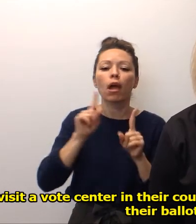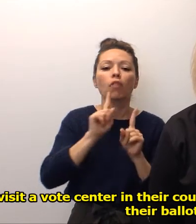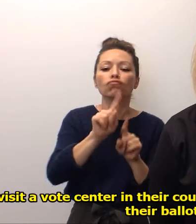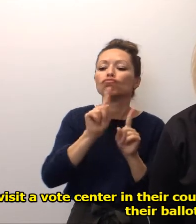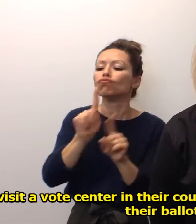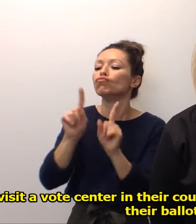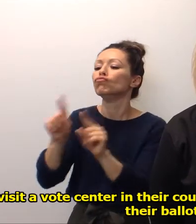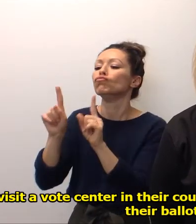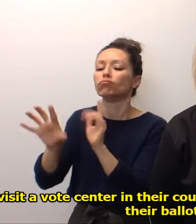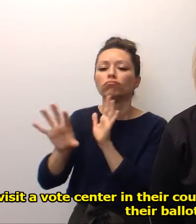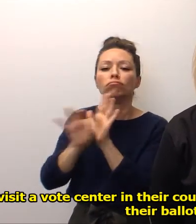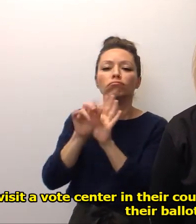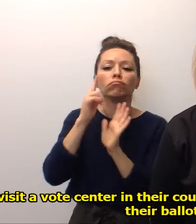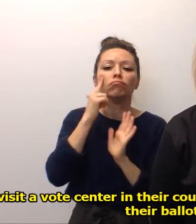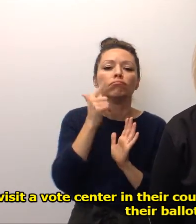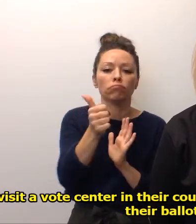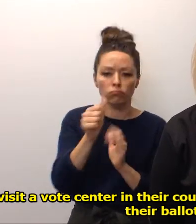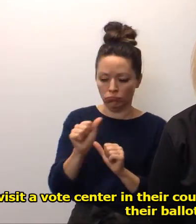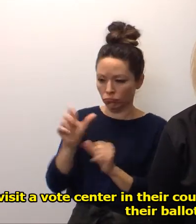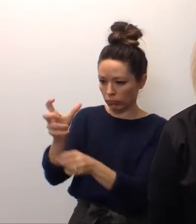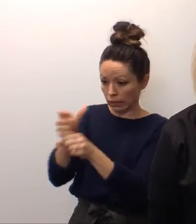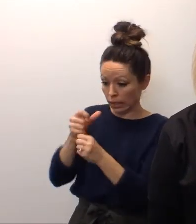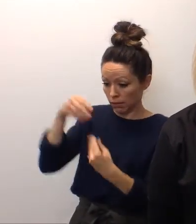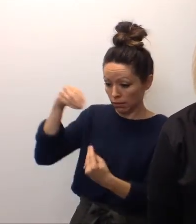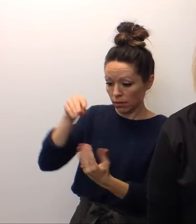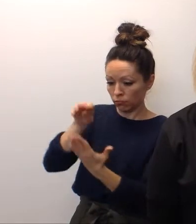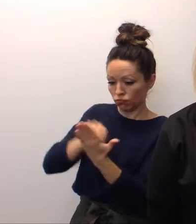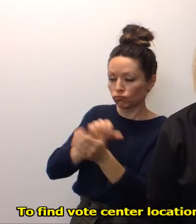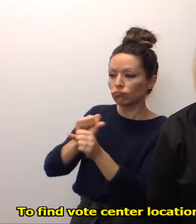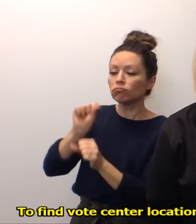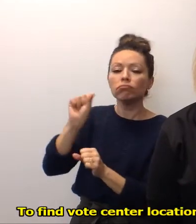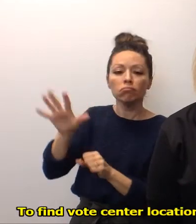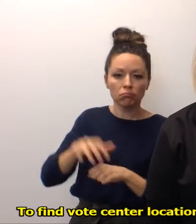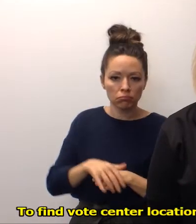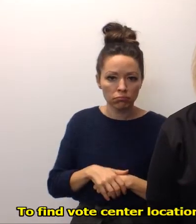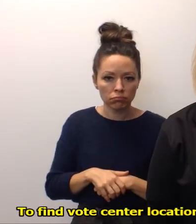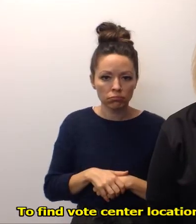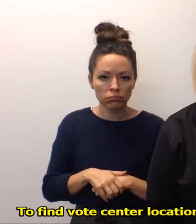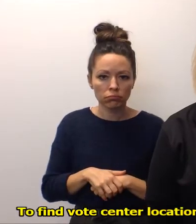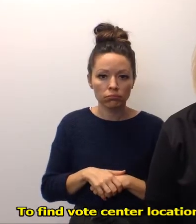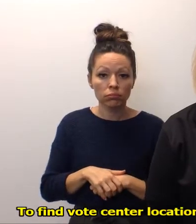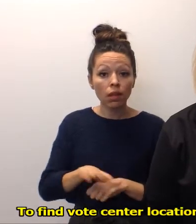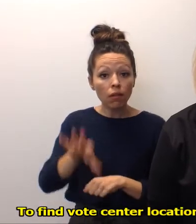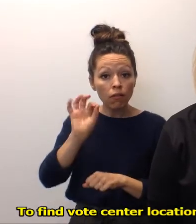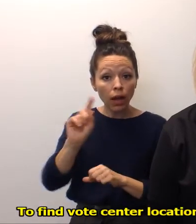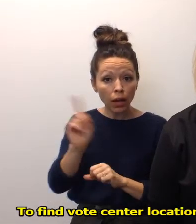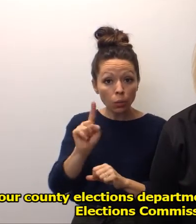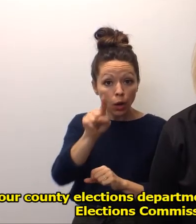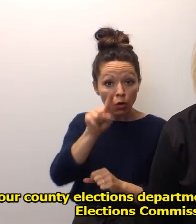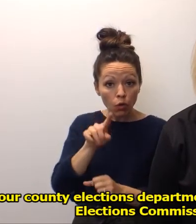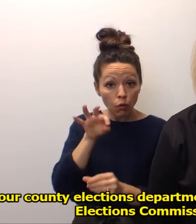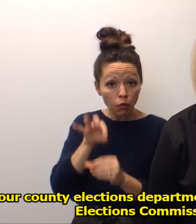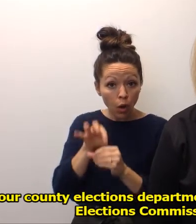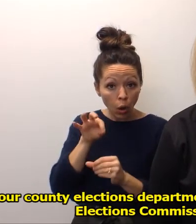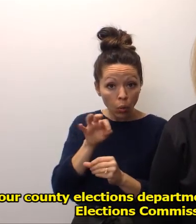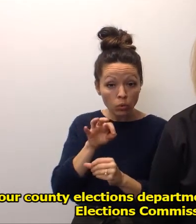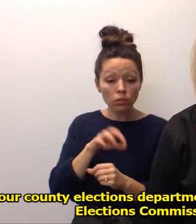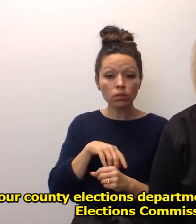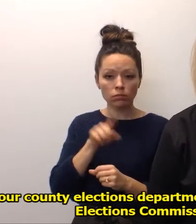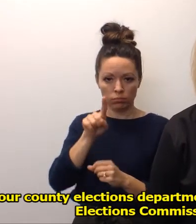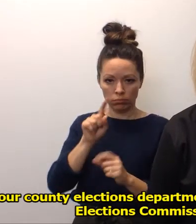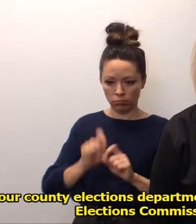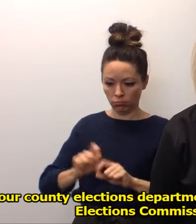county and receive and cast their ballot. To find vote center locations in your county, visit your county